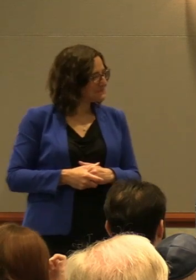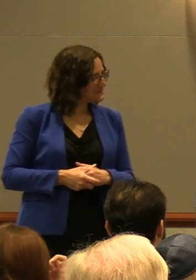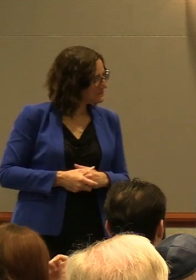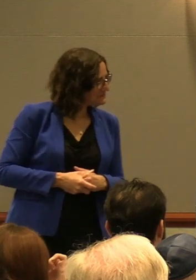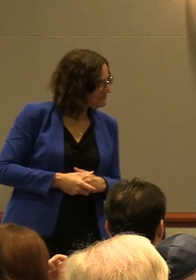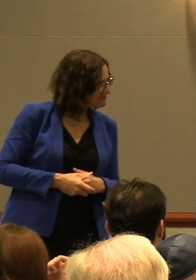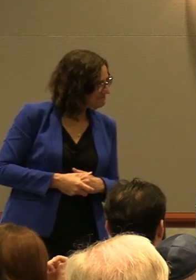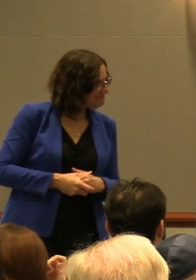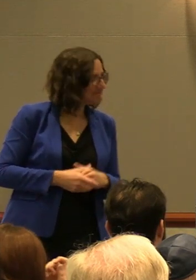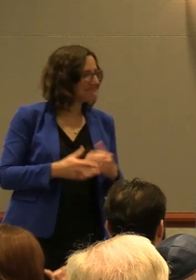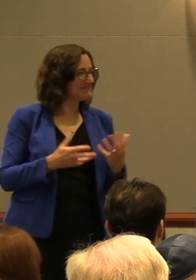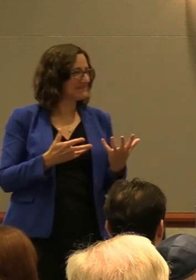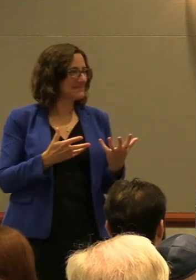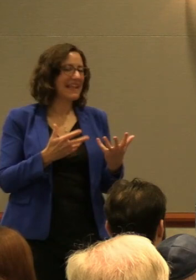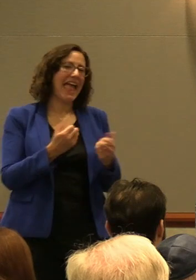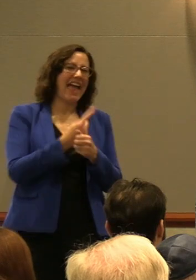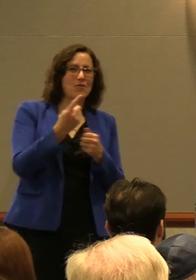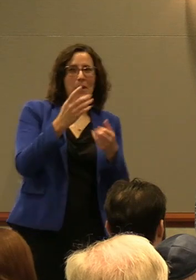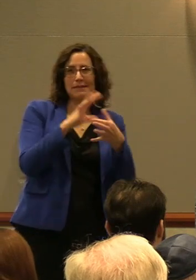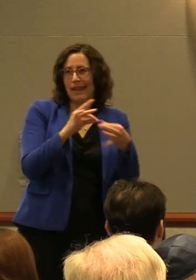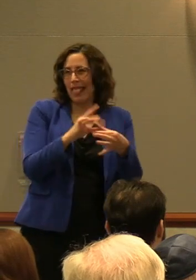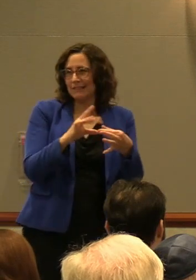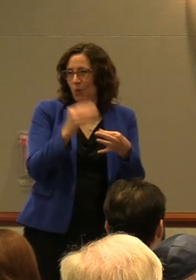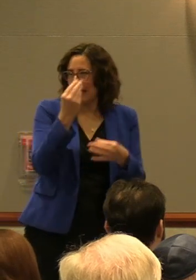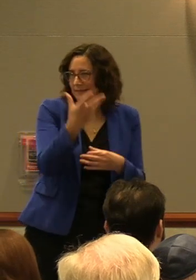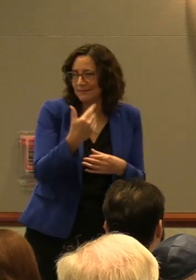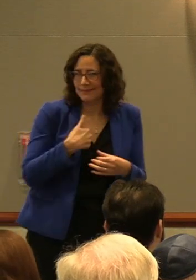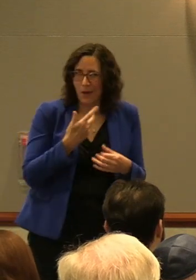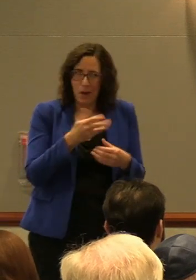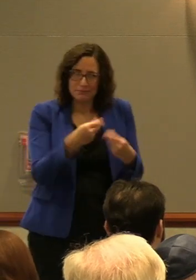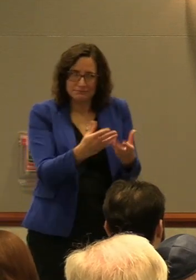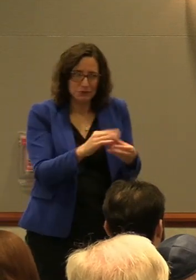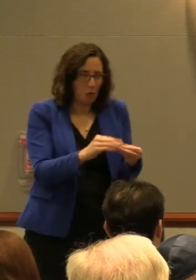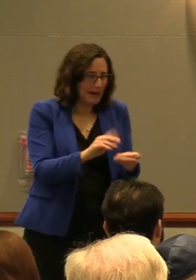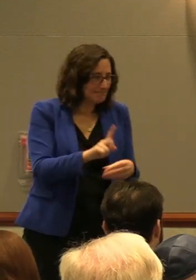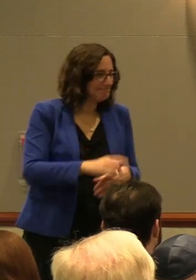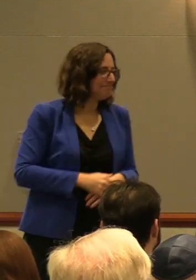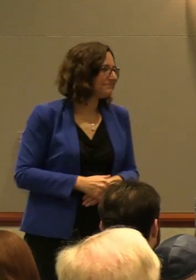I want to share, everyone's sharing stories, so I want to share one with you.